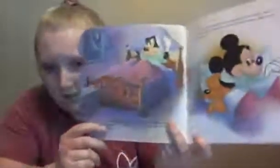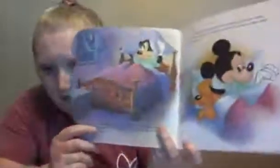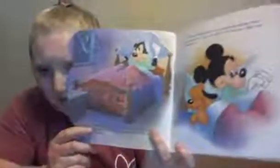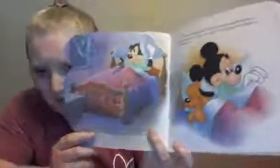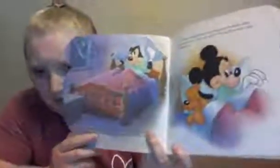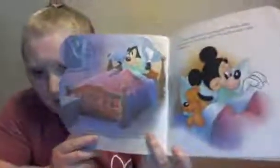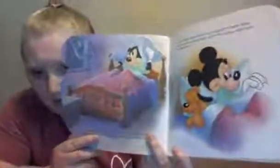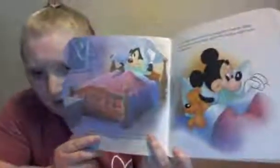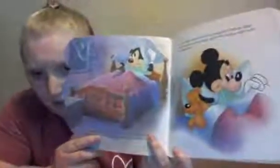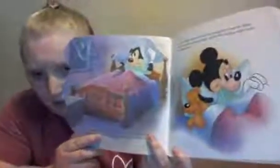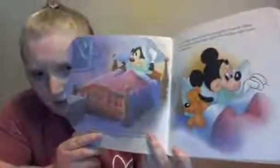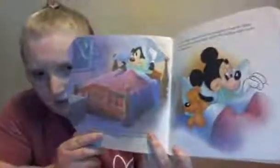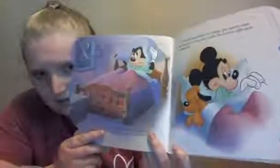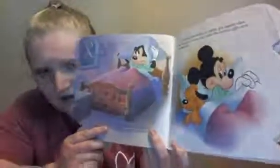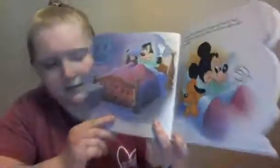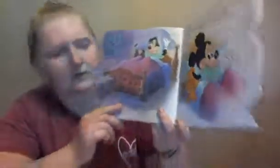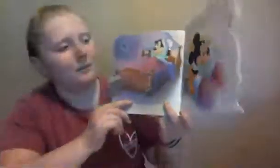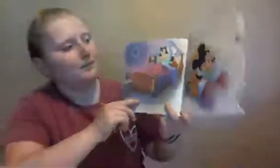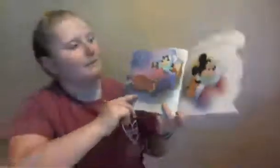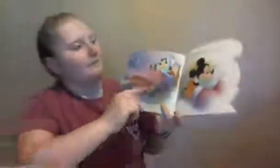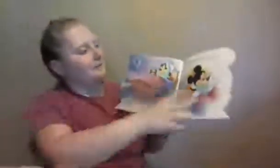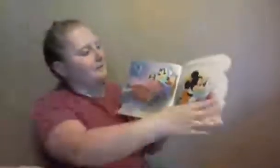puppy likes to come and cuddle with me, too.